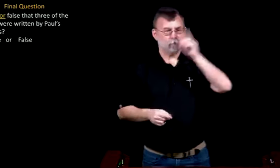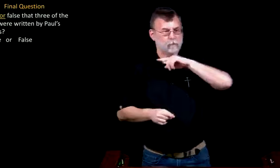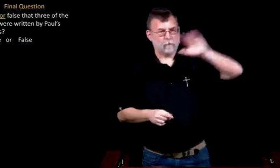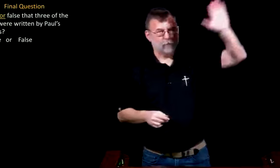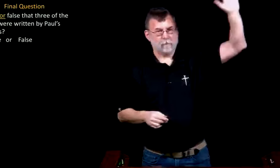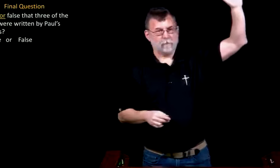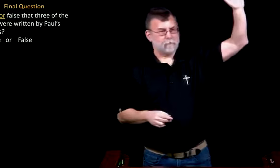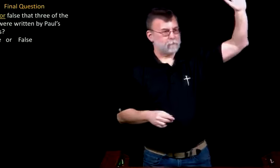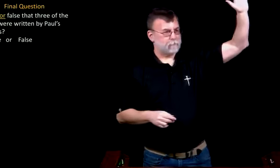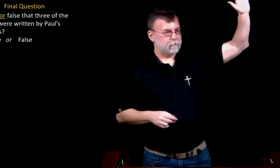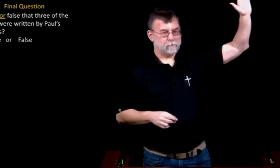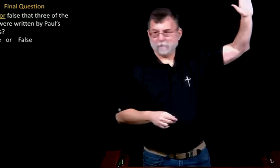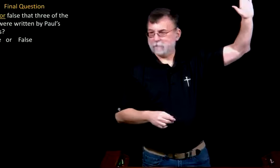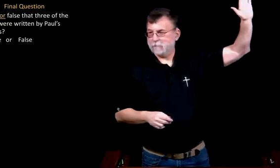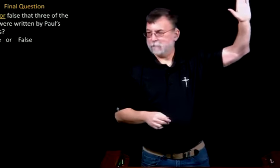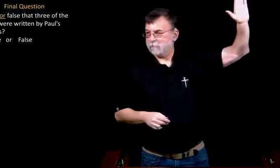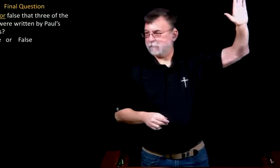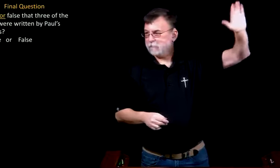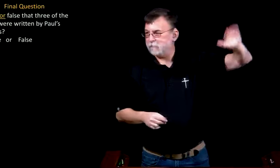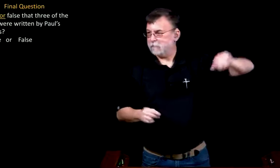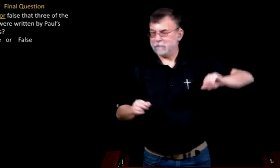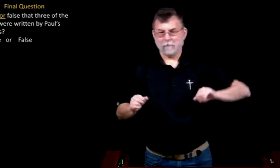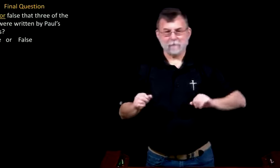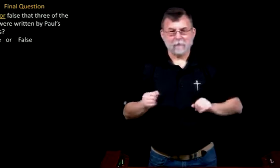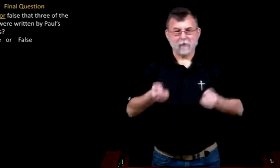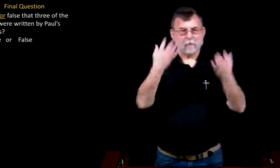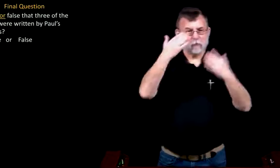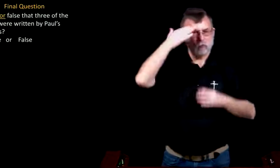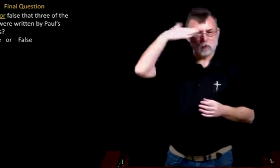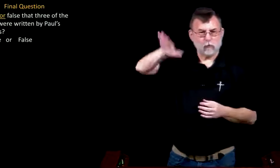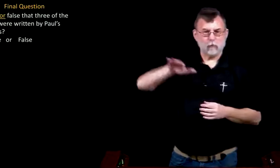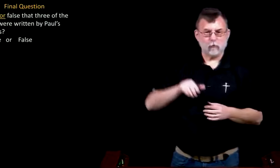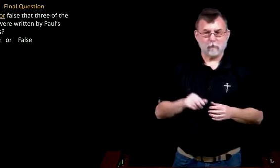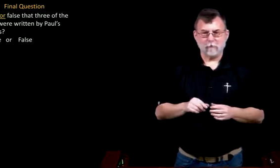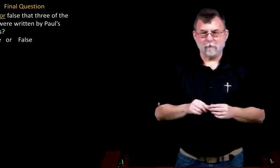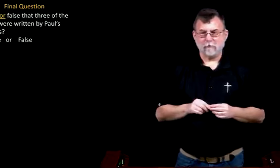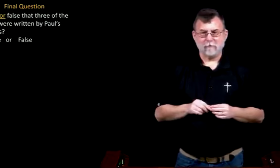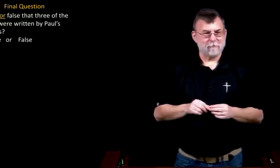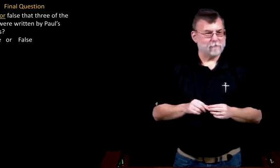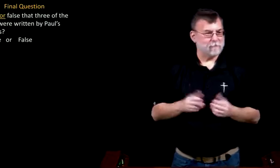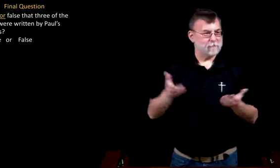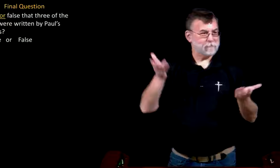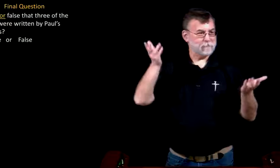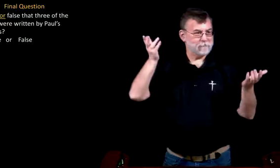How many say true? How many say false? How many don't know?